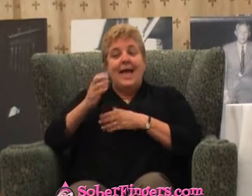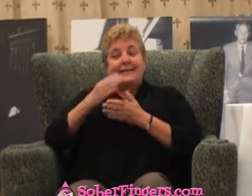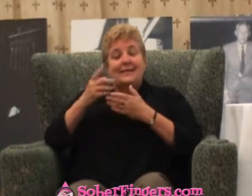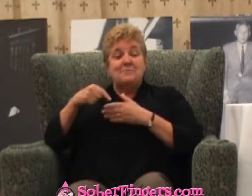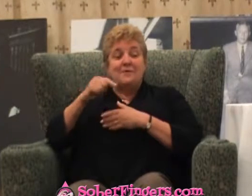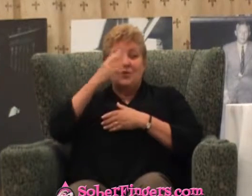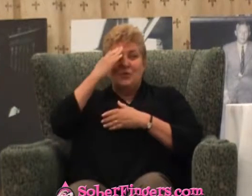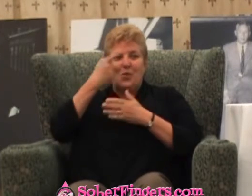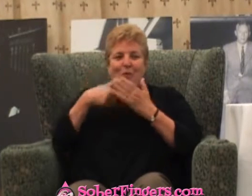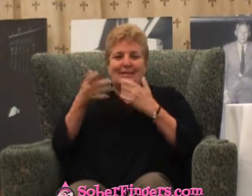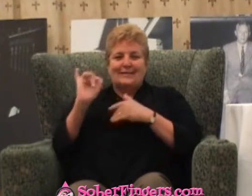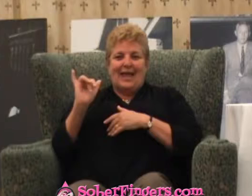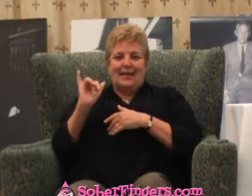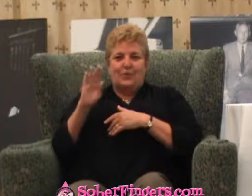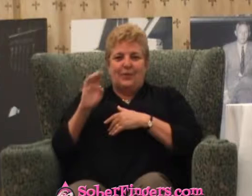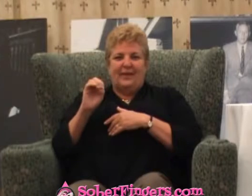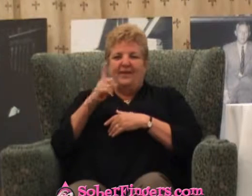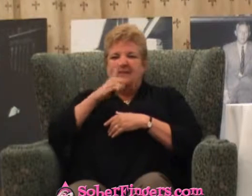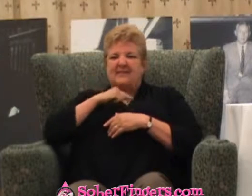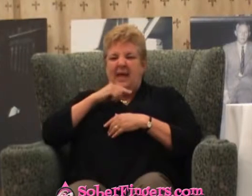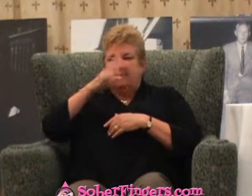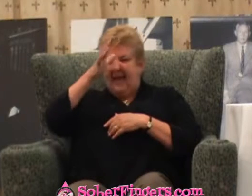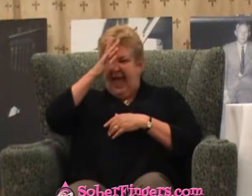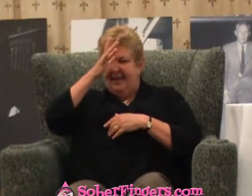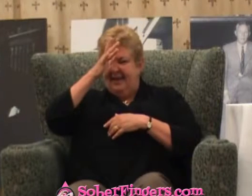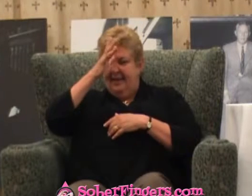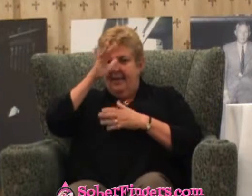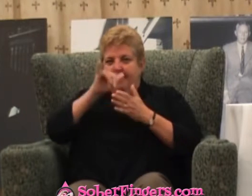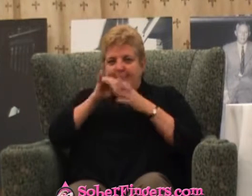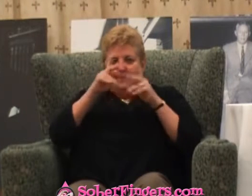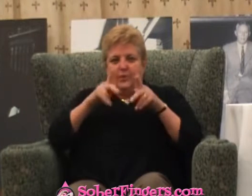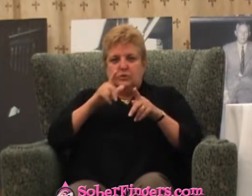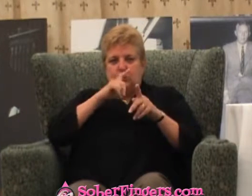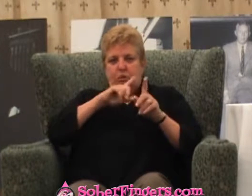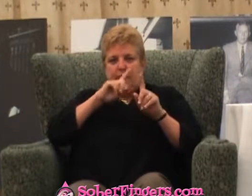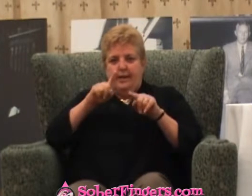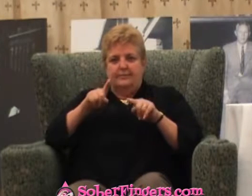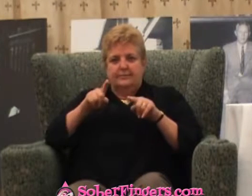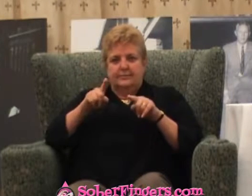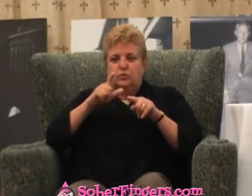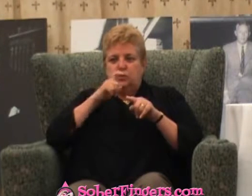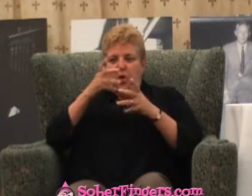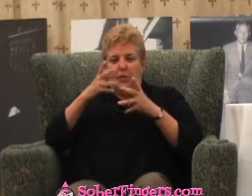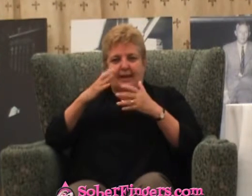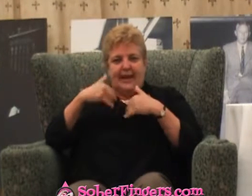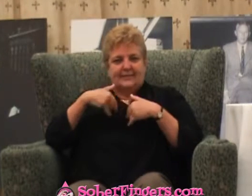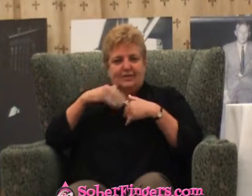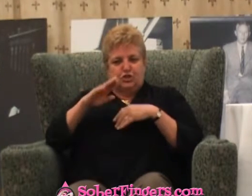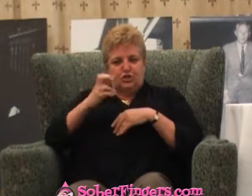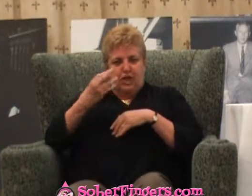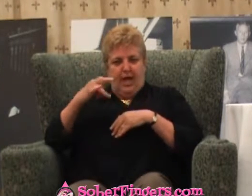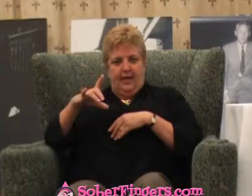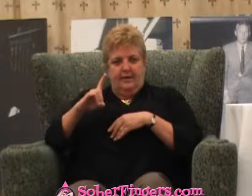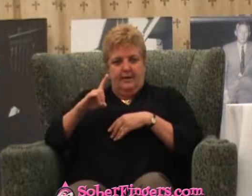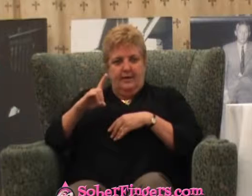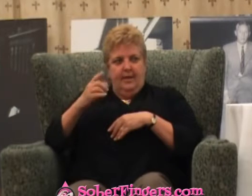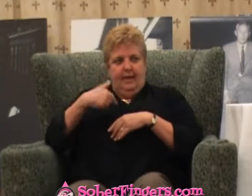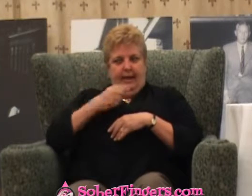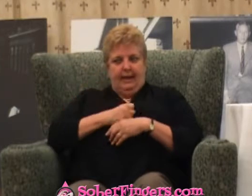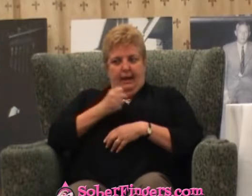be that step-parent, that person who comes along with somebody who already has a small child. And I inserted myself into her mother's